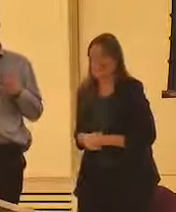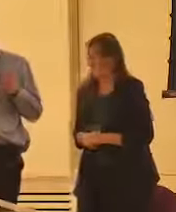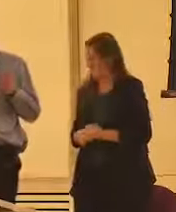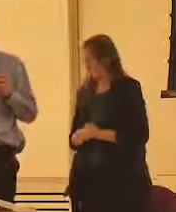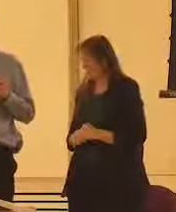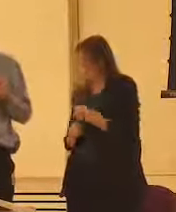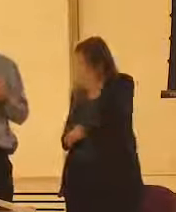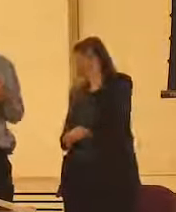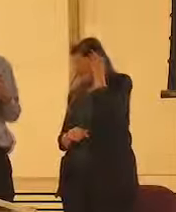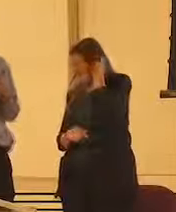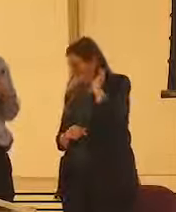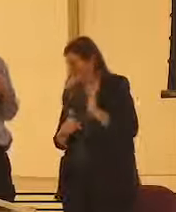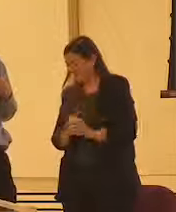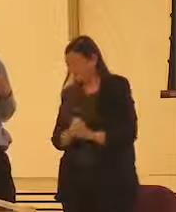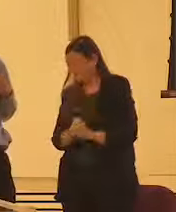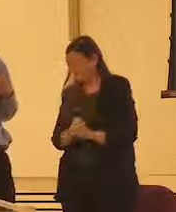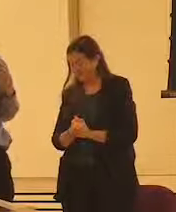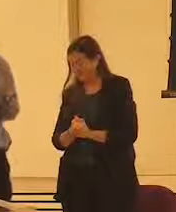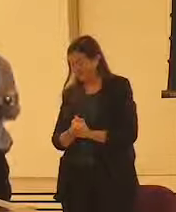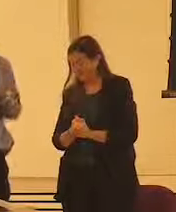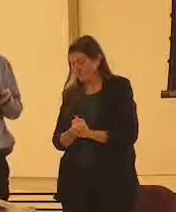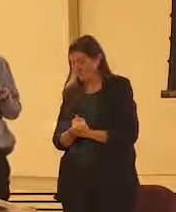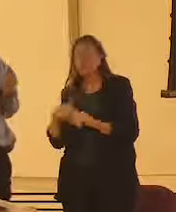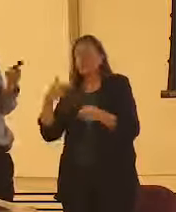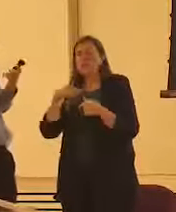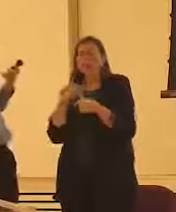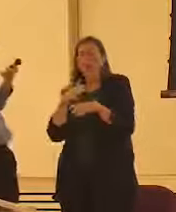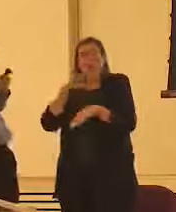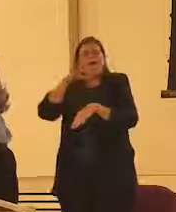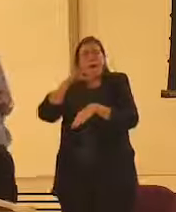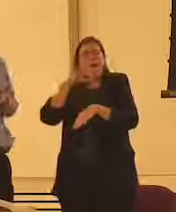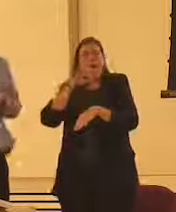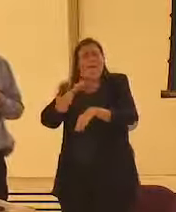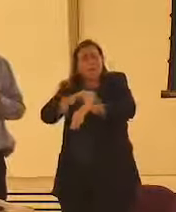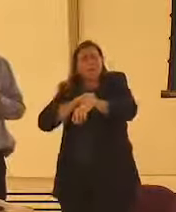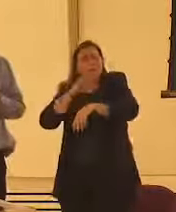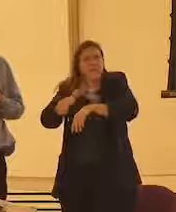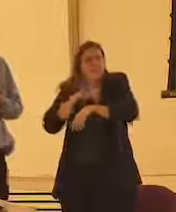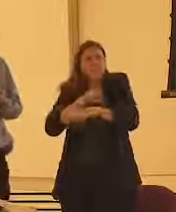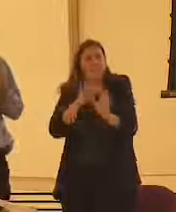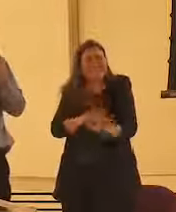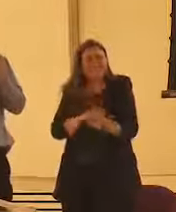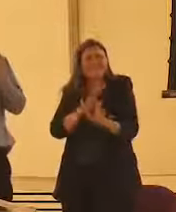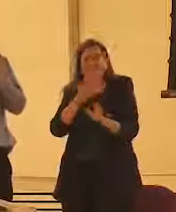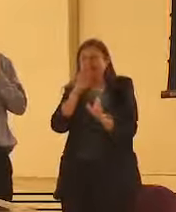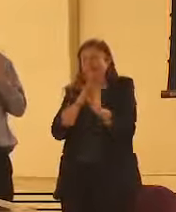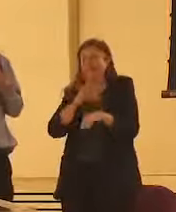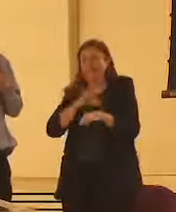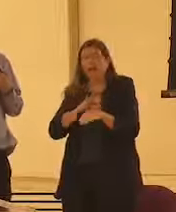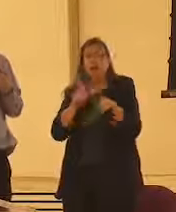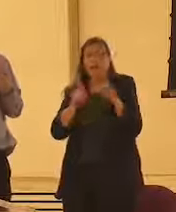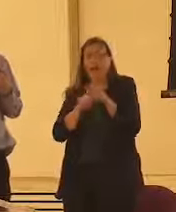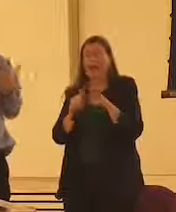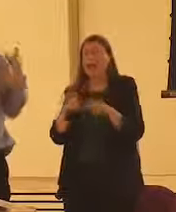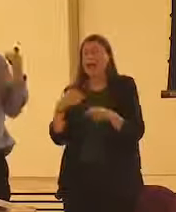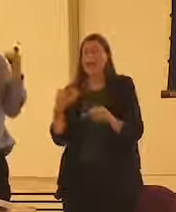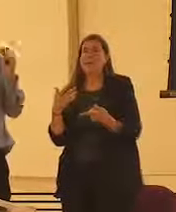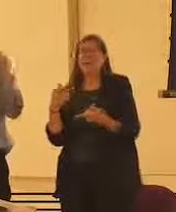psychiatry. I subspecialised in forensic psychiatry in 2011, so that's dealing with mentally disordered offenders. Tiny,